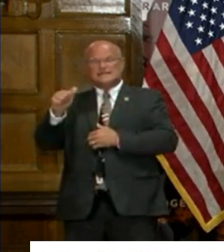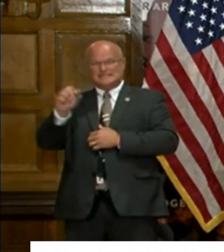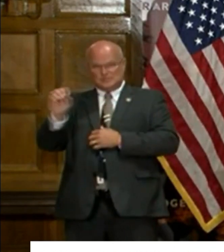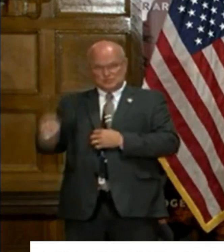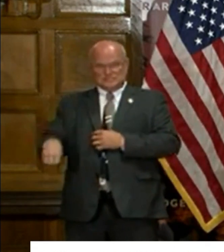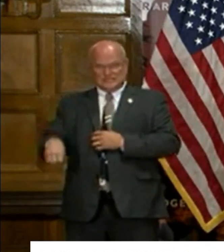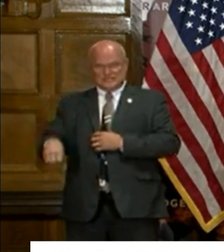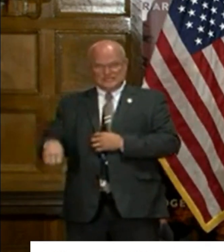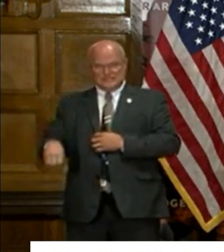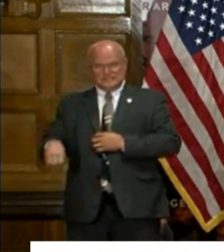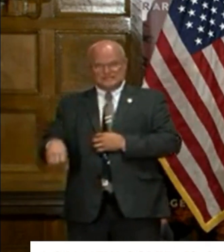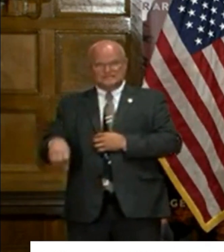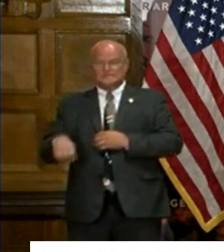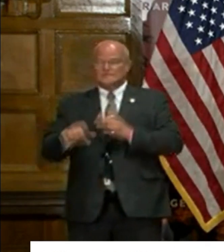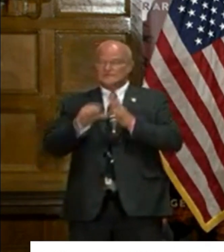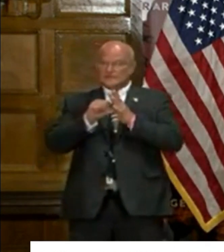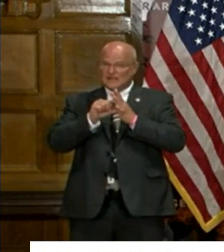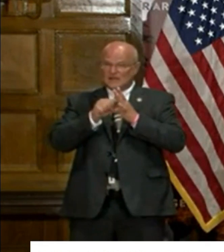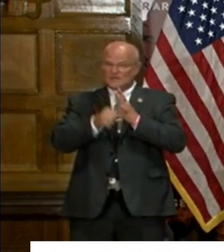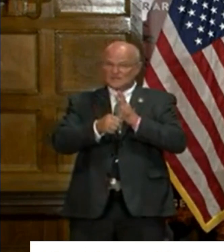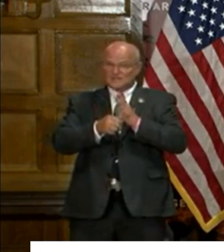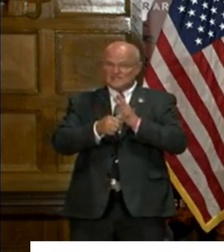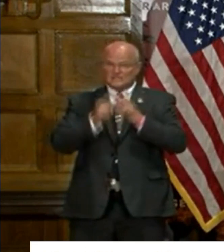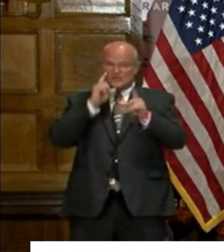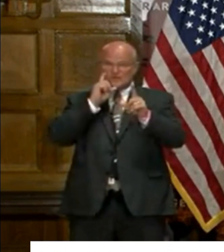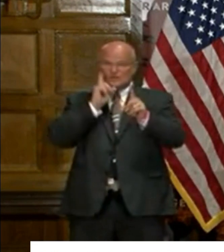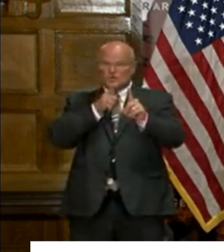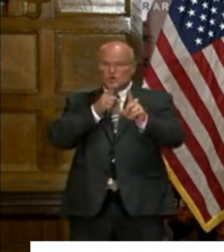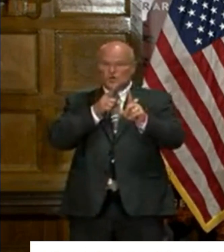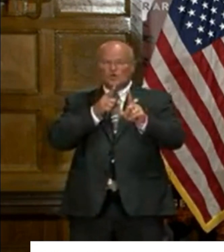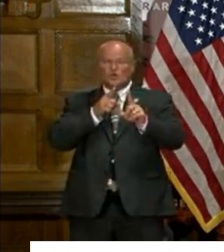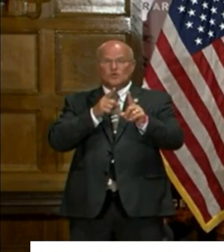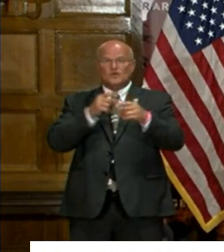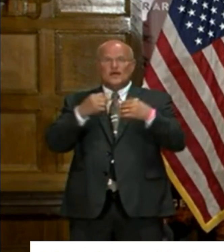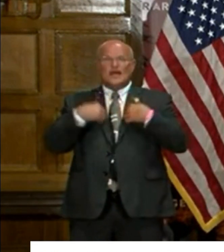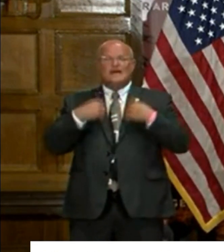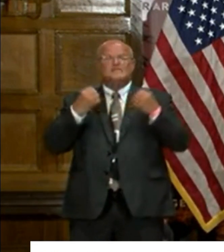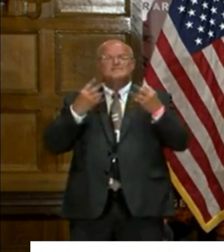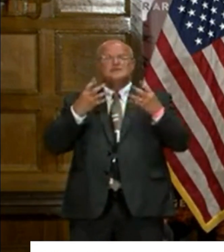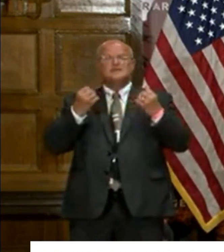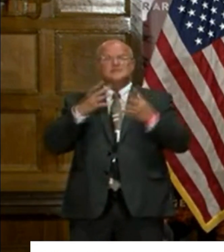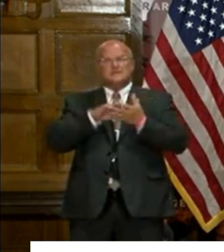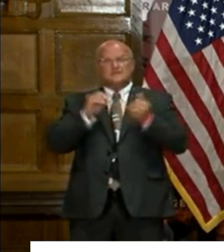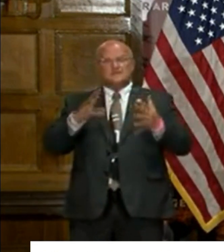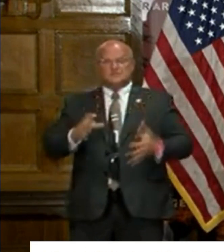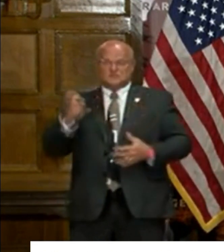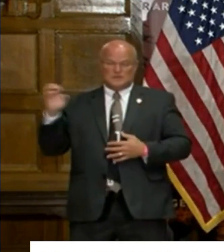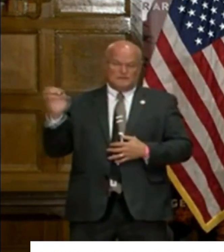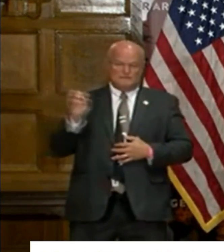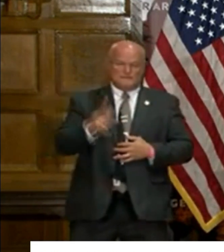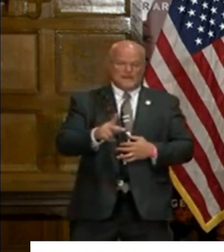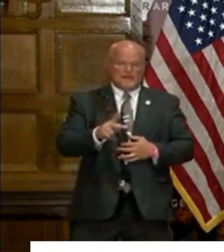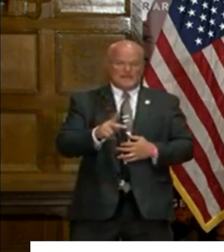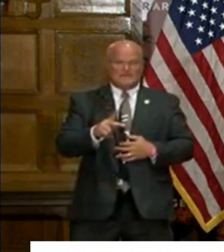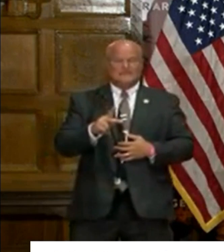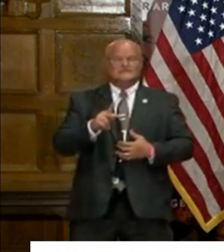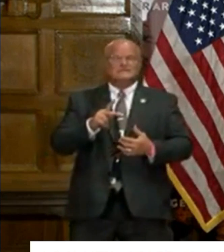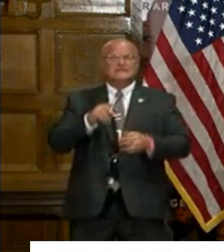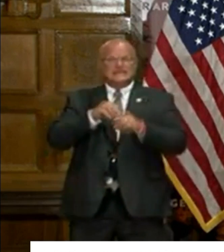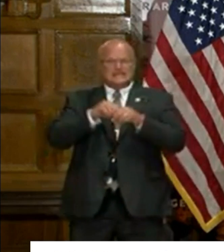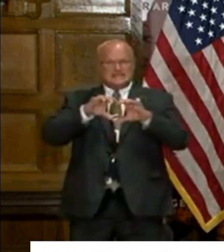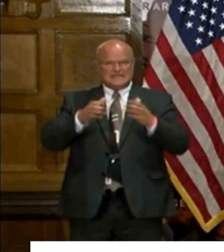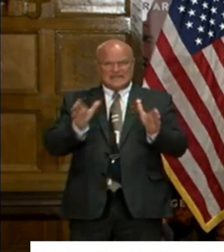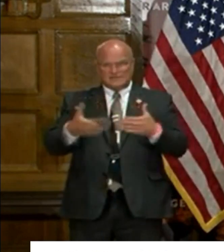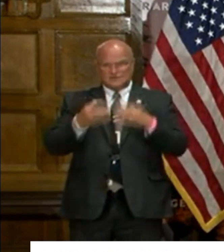10%. And so he emphasizes, one, the goal is to get the majority of our students back in face-to-face